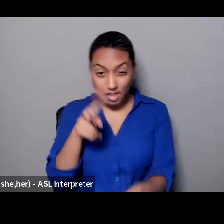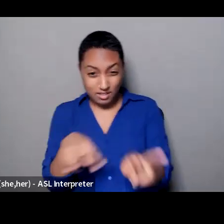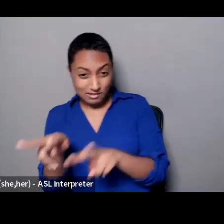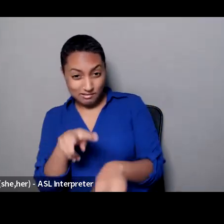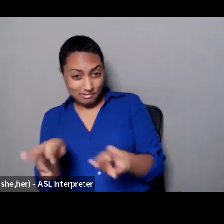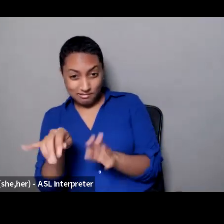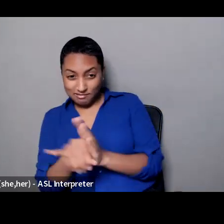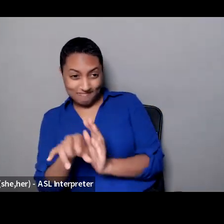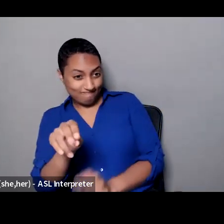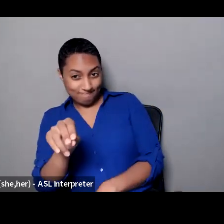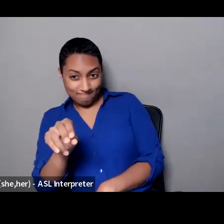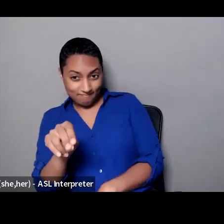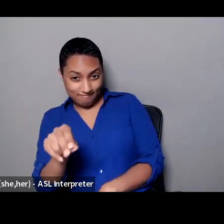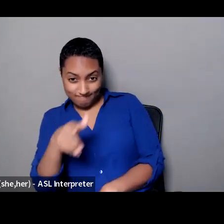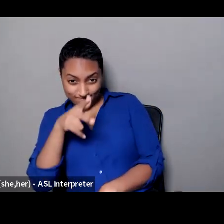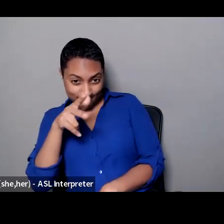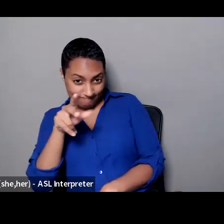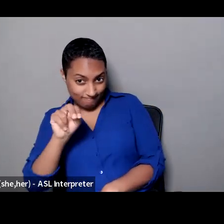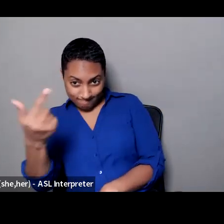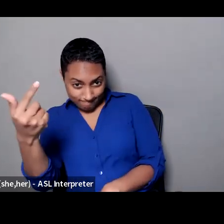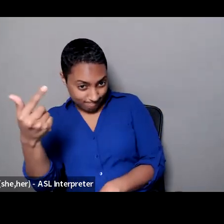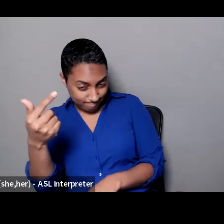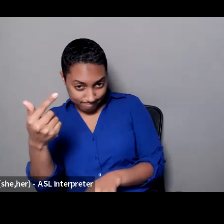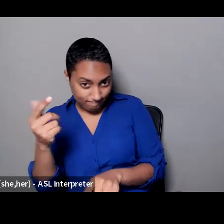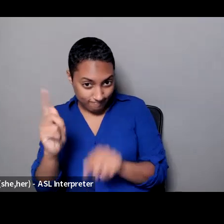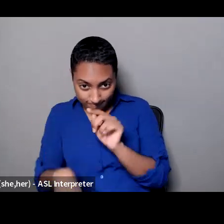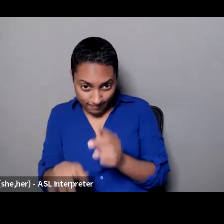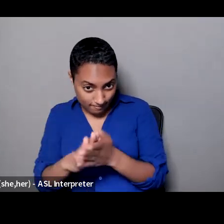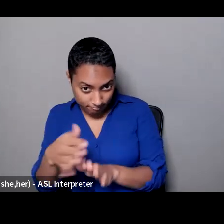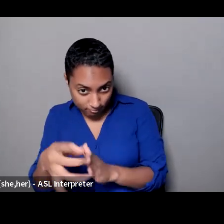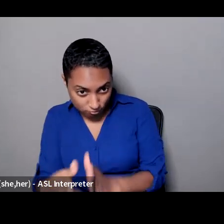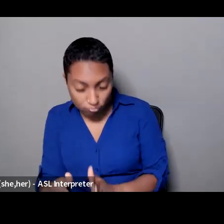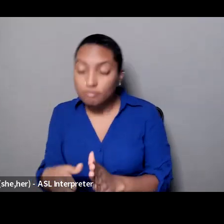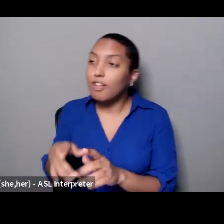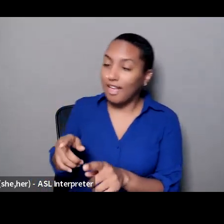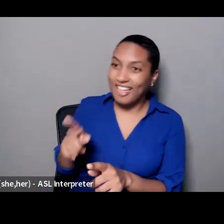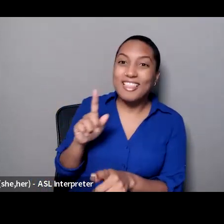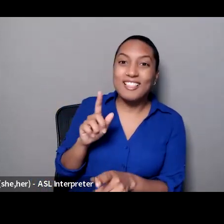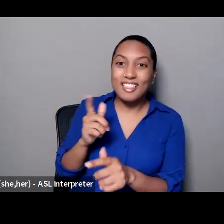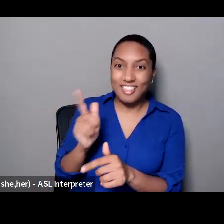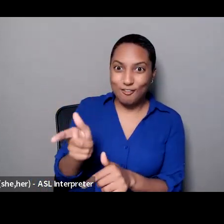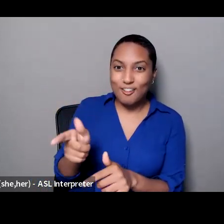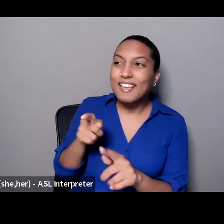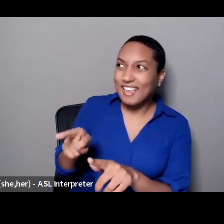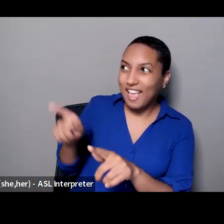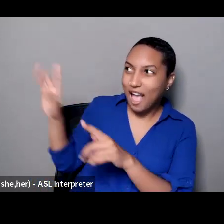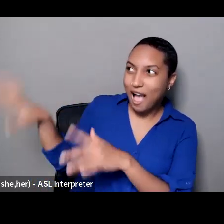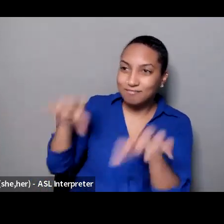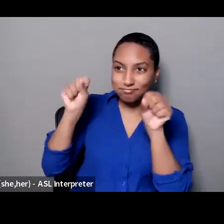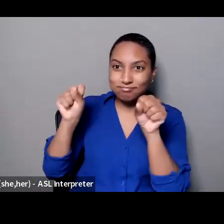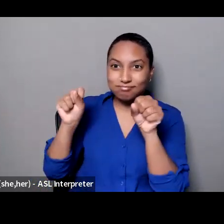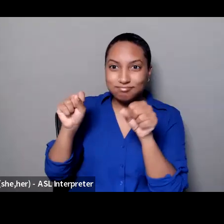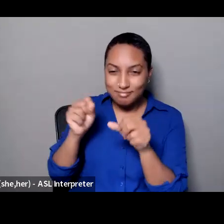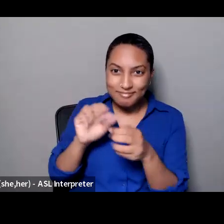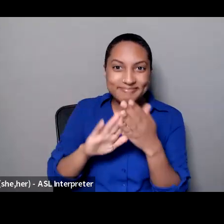And Ed said that we needed organizations like Centers for Independent Living controlled by